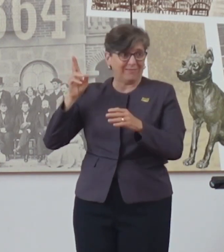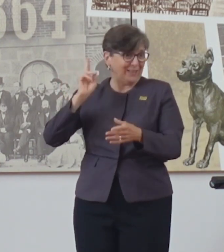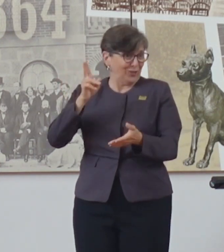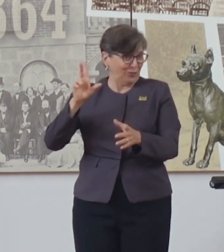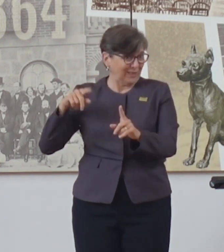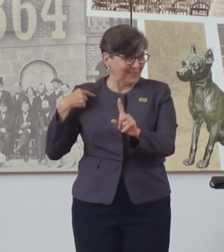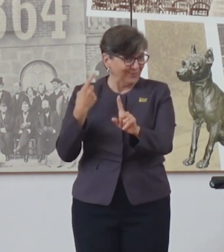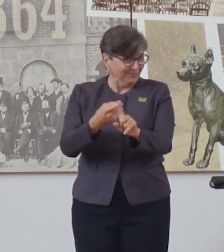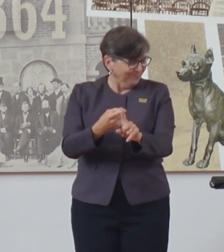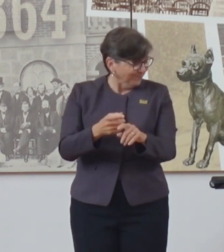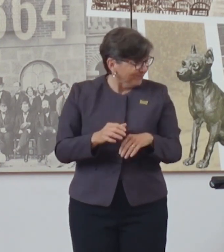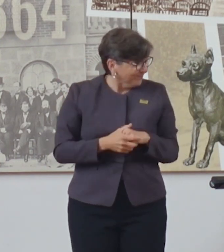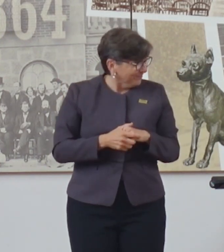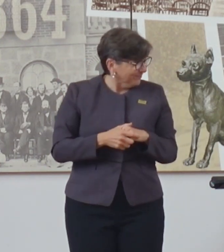our community's history.